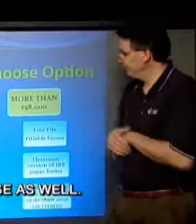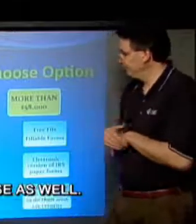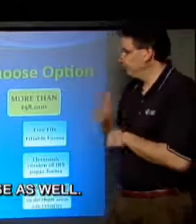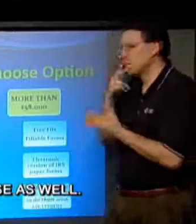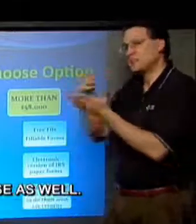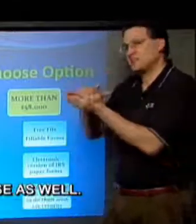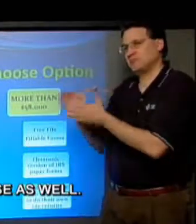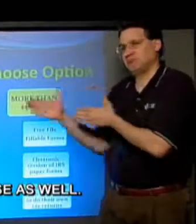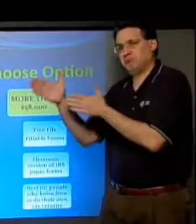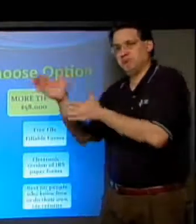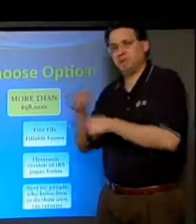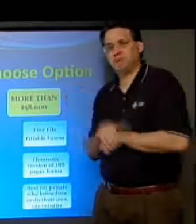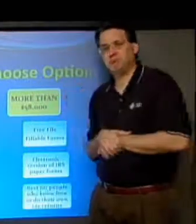well.